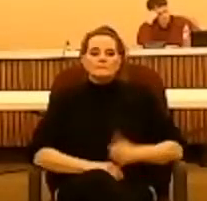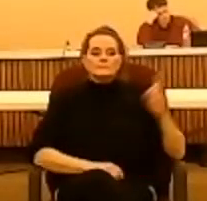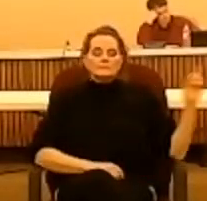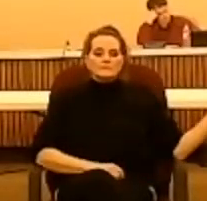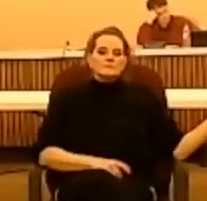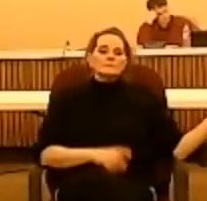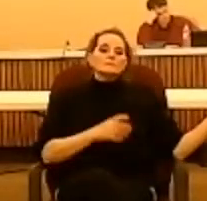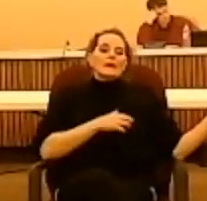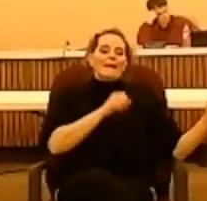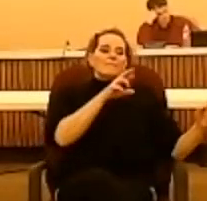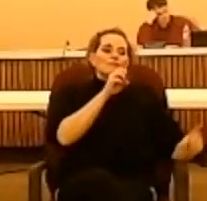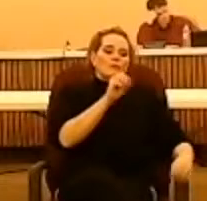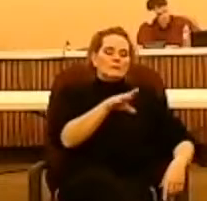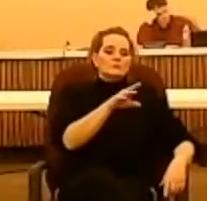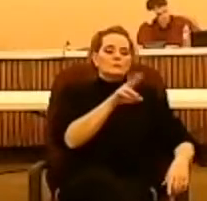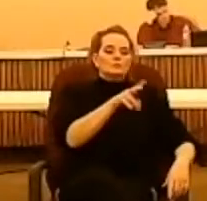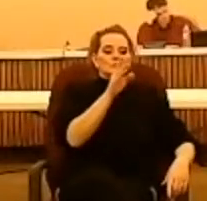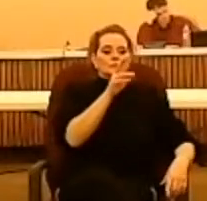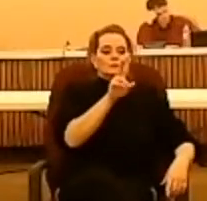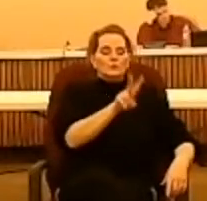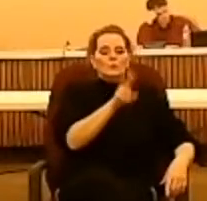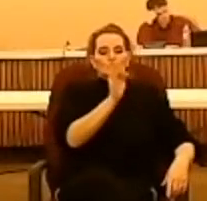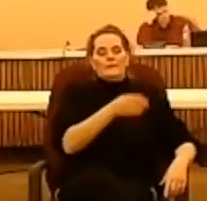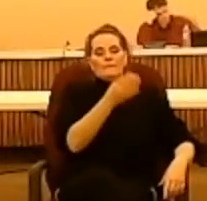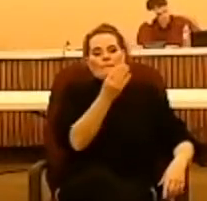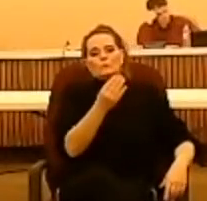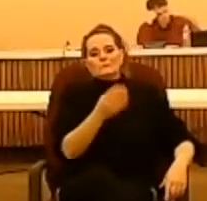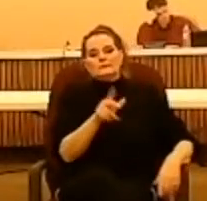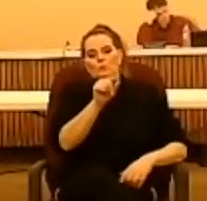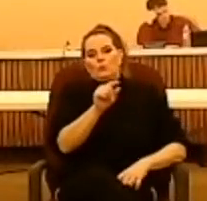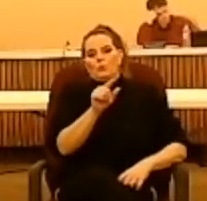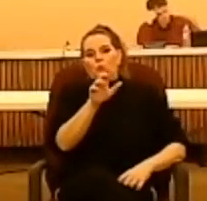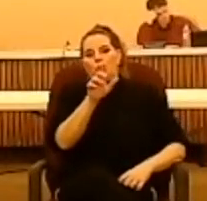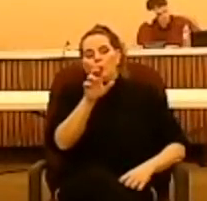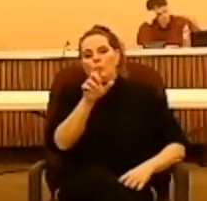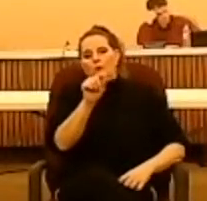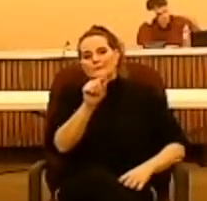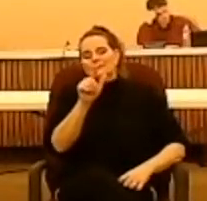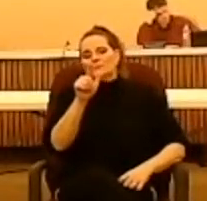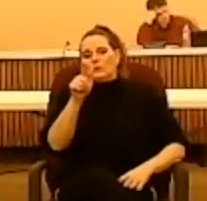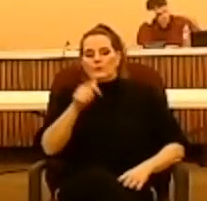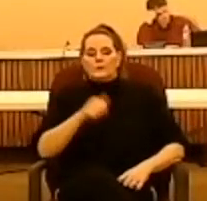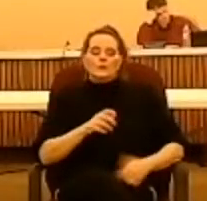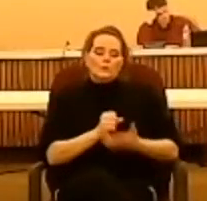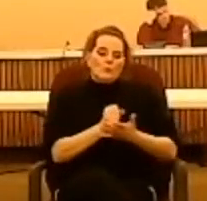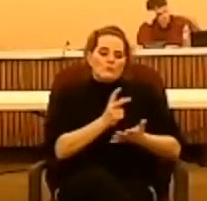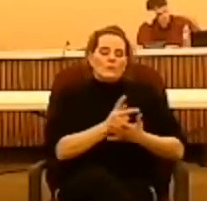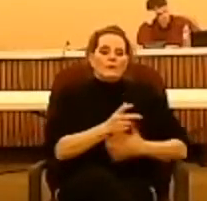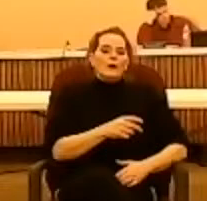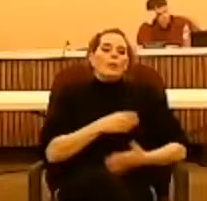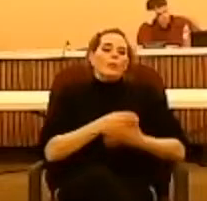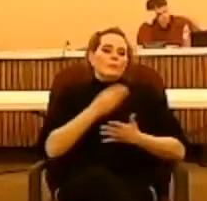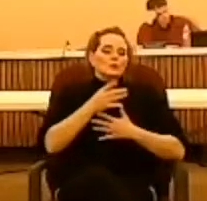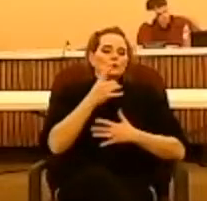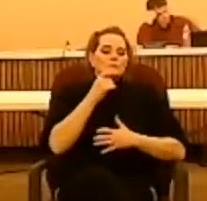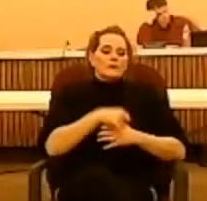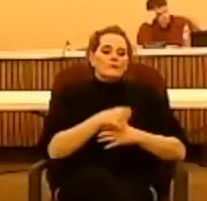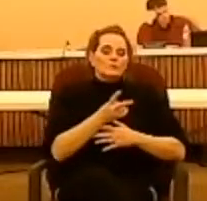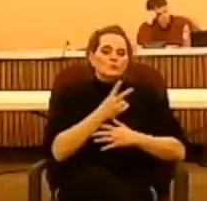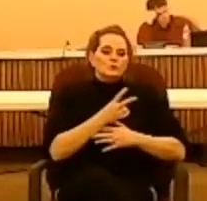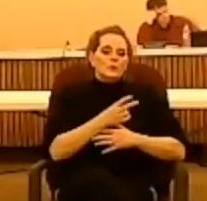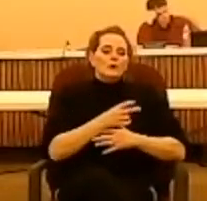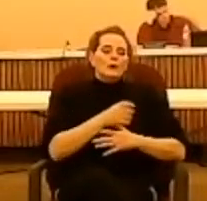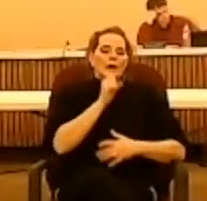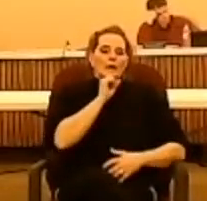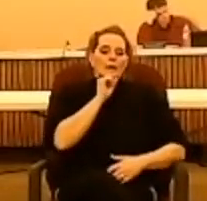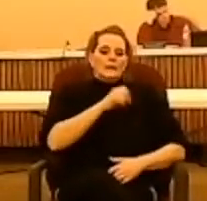Supervisor Schultz, I have Resolution 2-14, 2021 to authorize the purchase of two historic properties